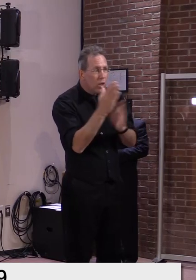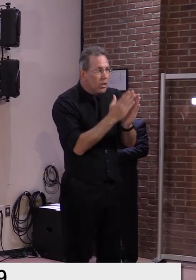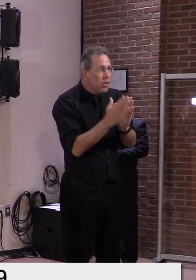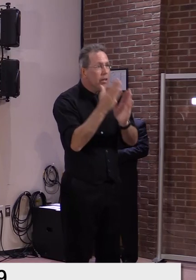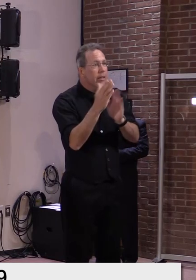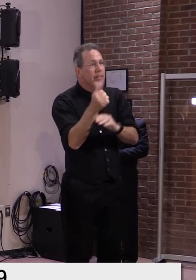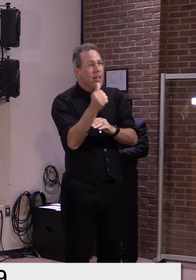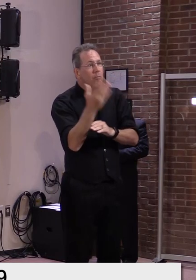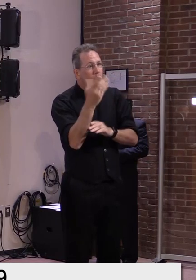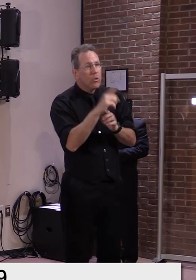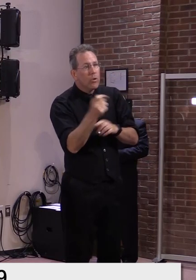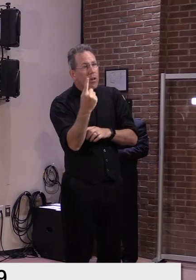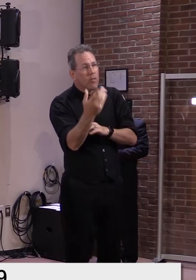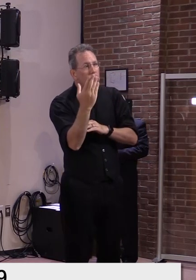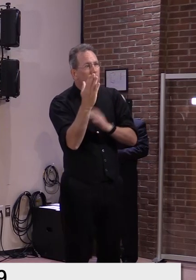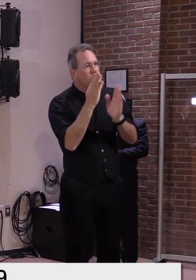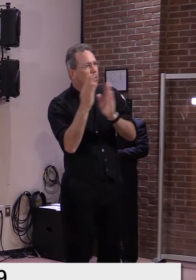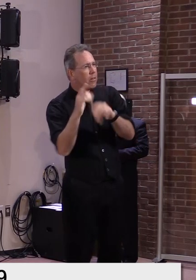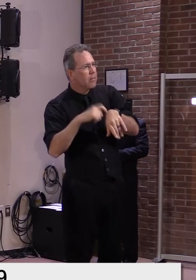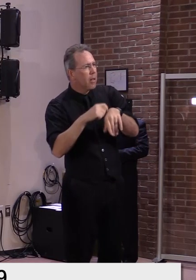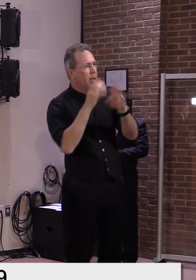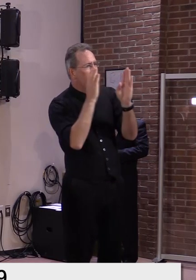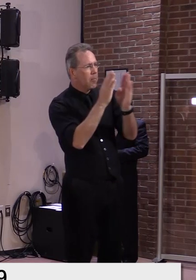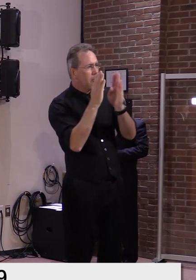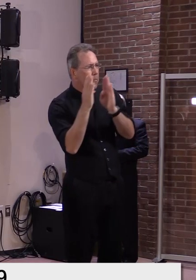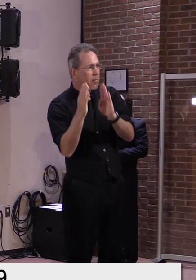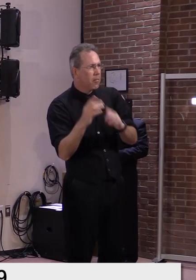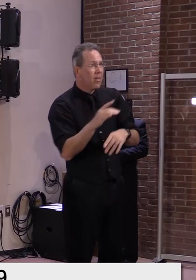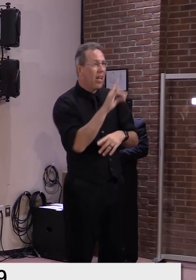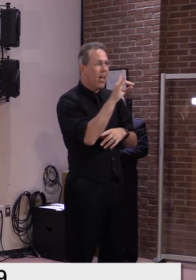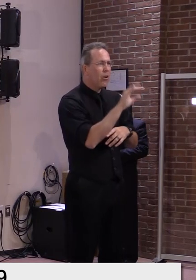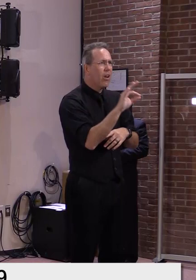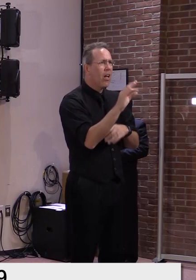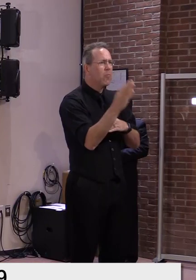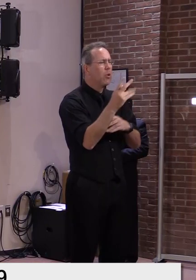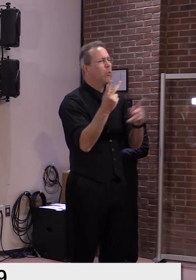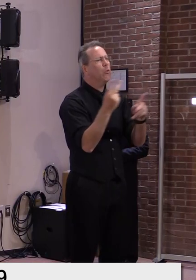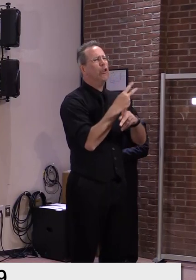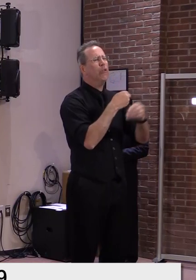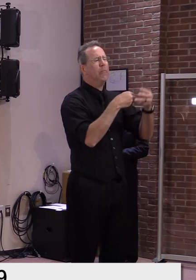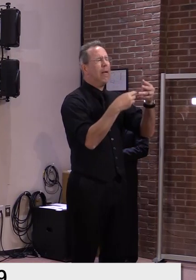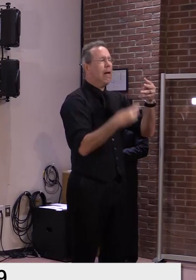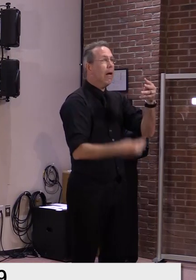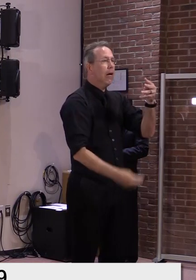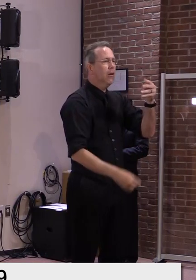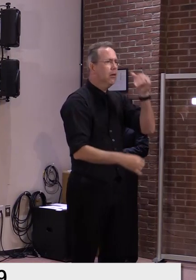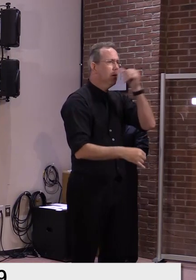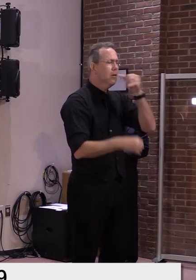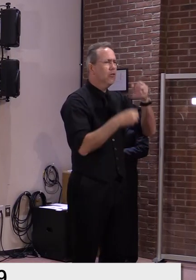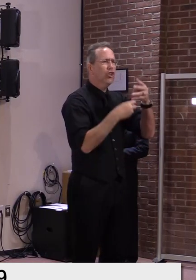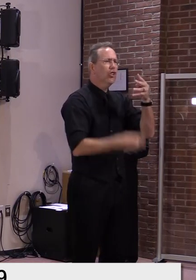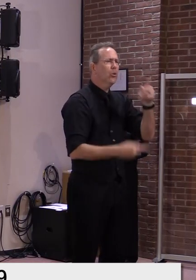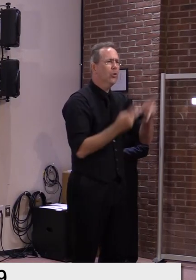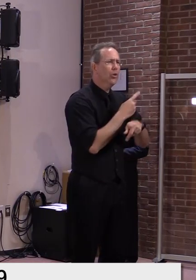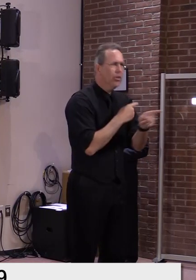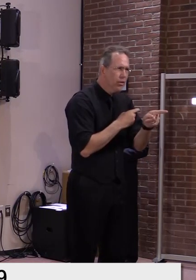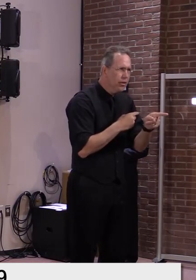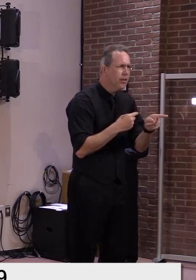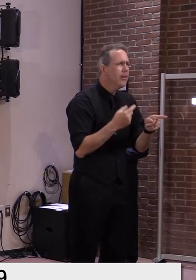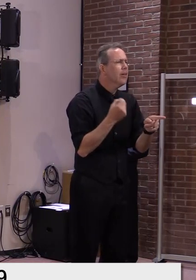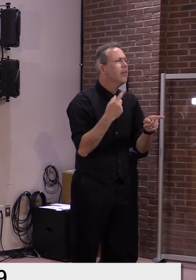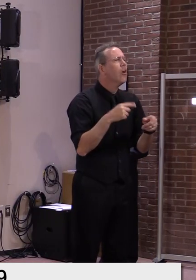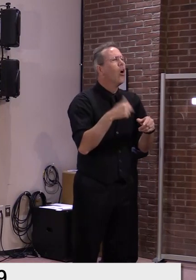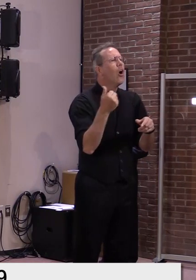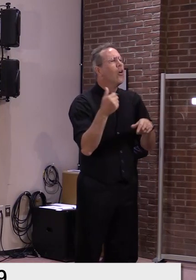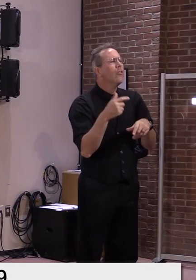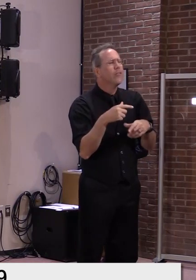people like to call right at 8 a.m. There was also obviously an influx about a week ago when we first had the